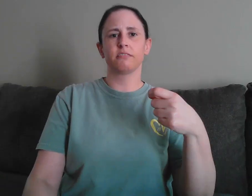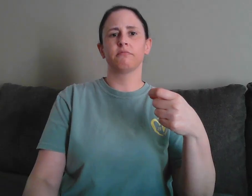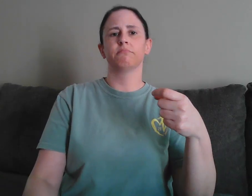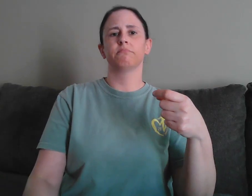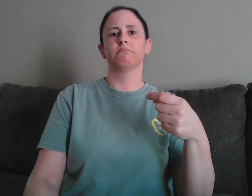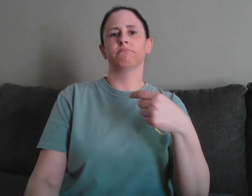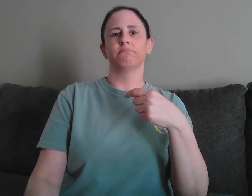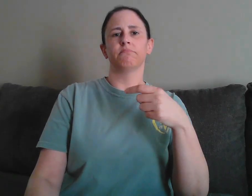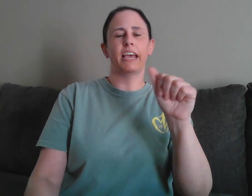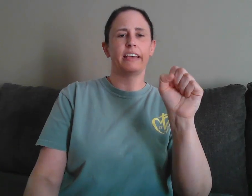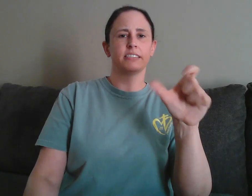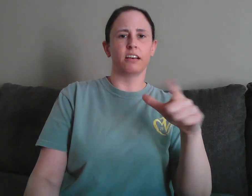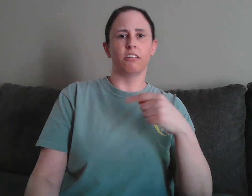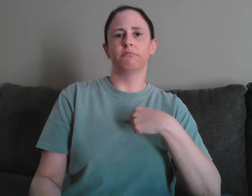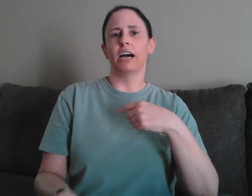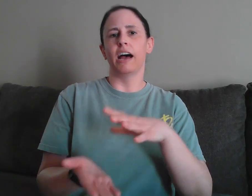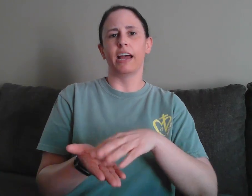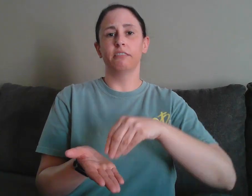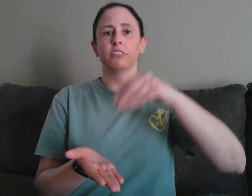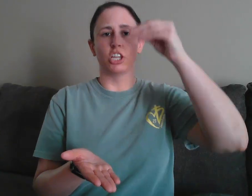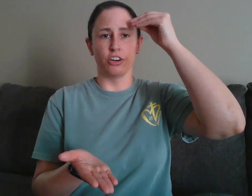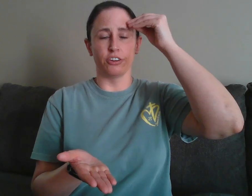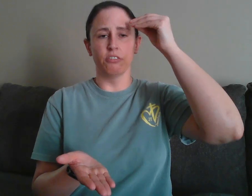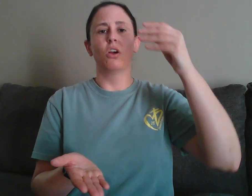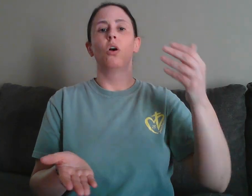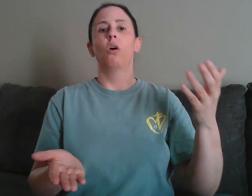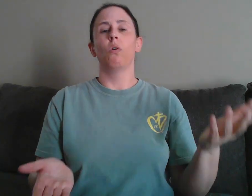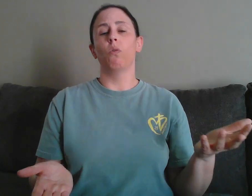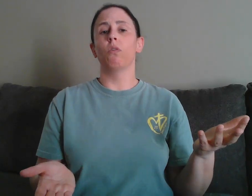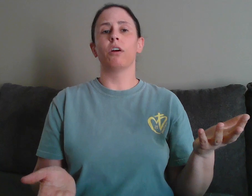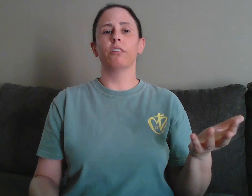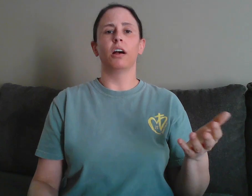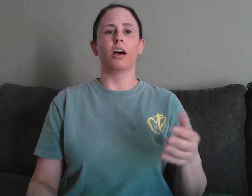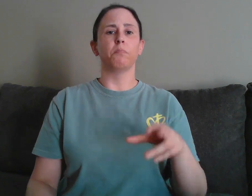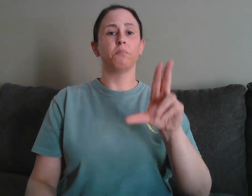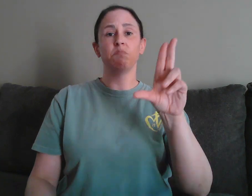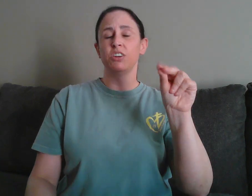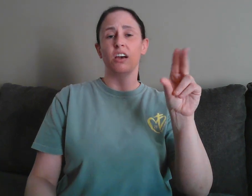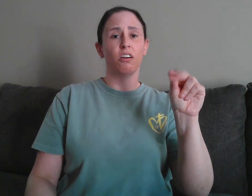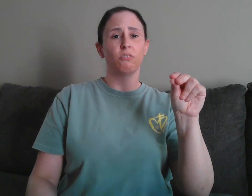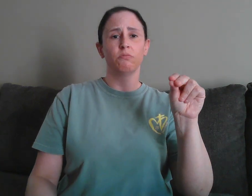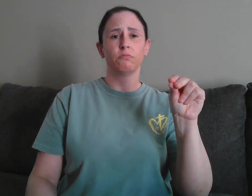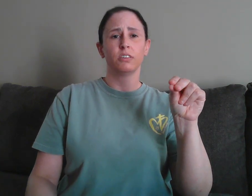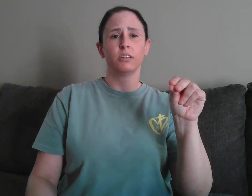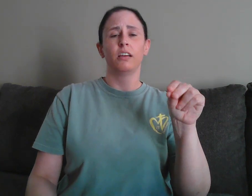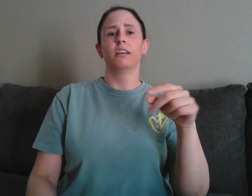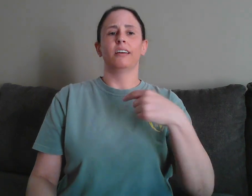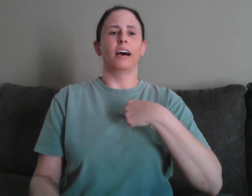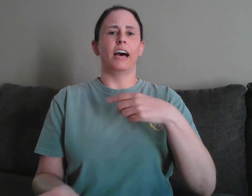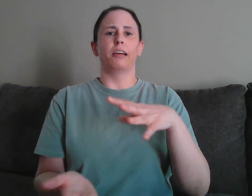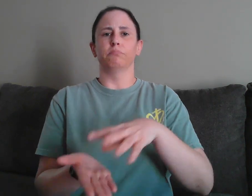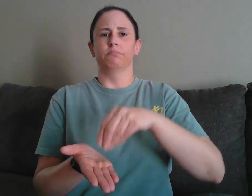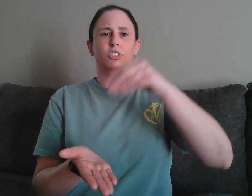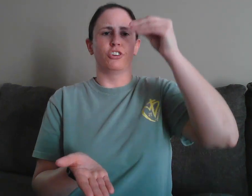Yes, ASL, I learn. Or no, I'm